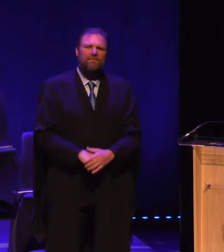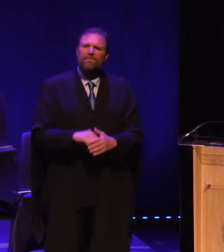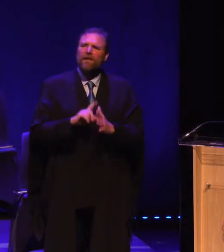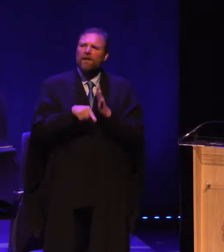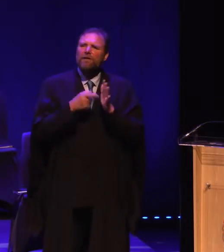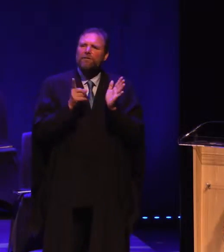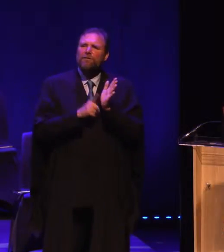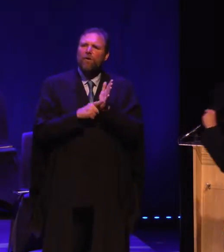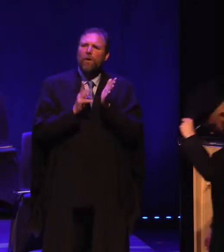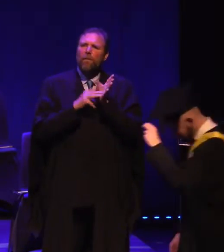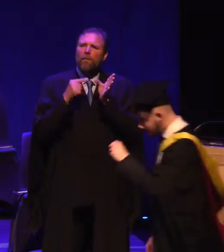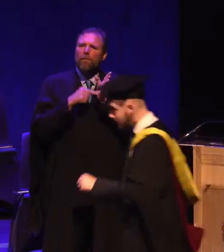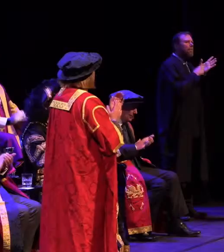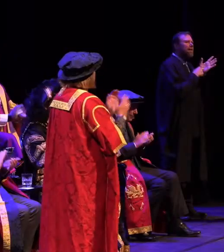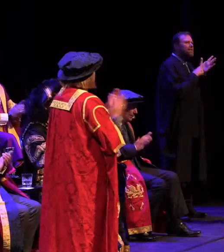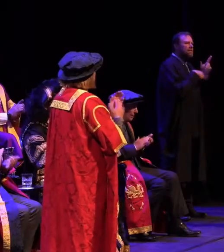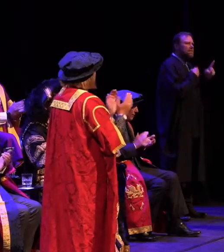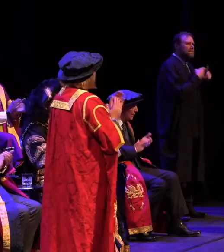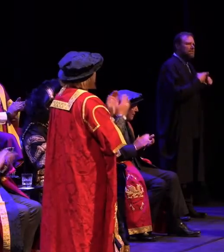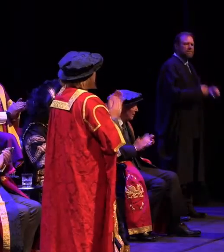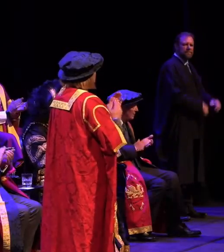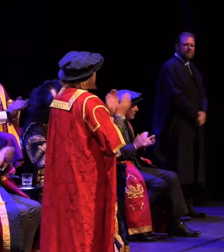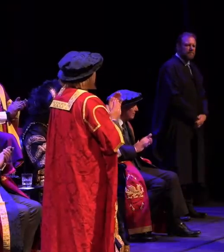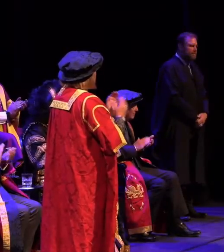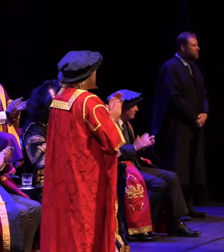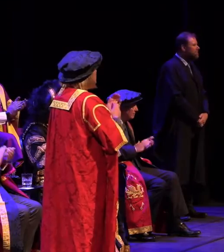Joel Mattox.